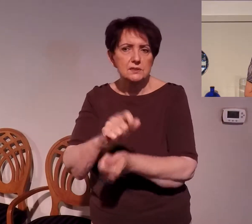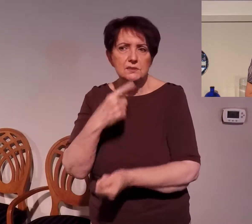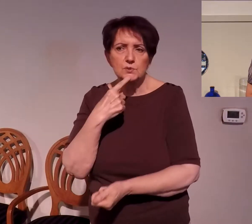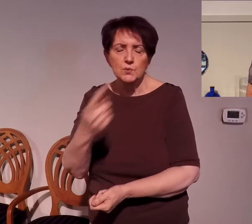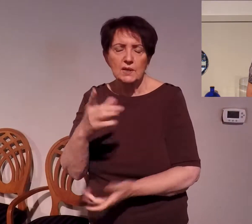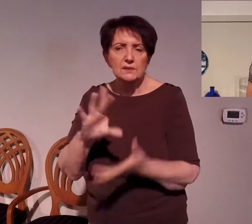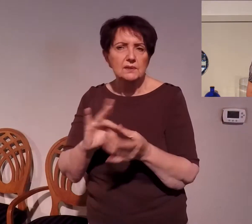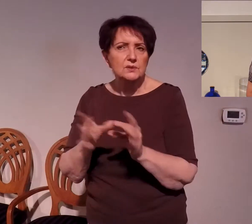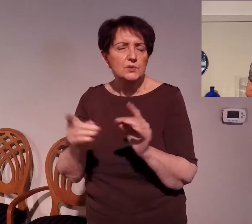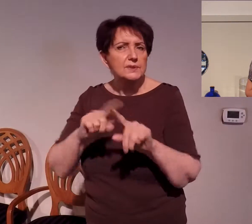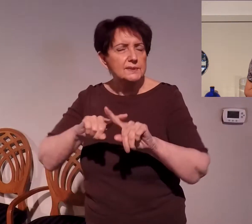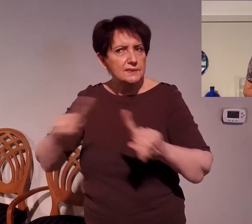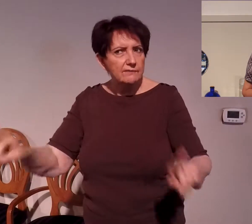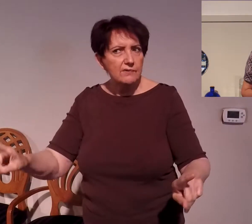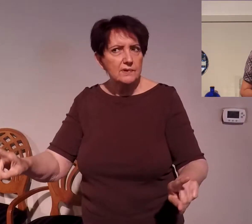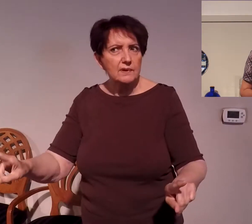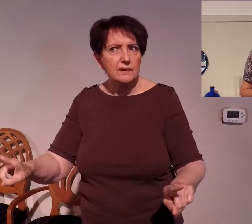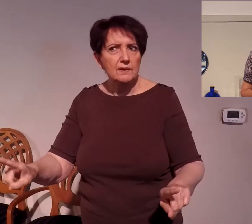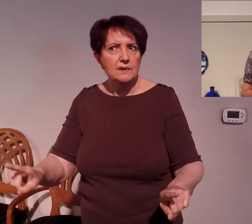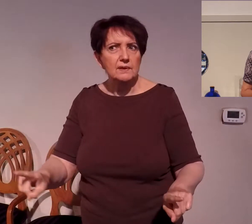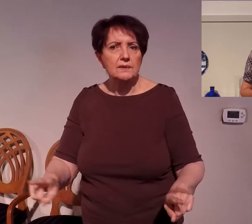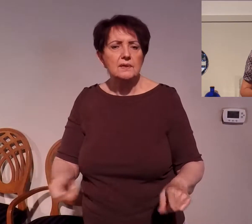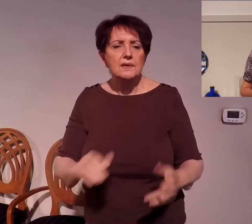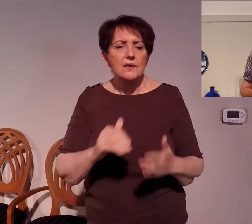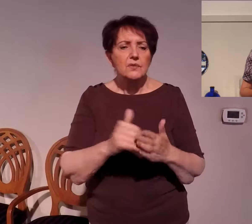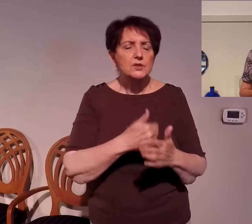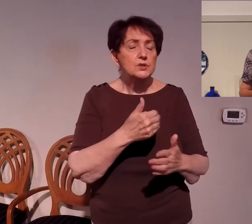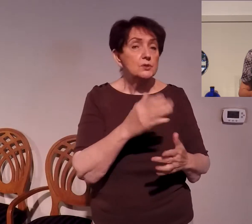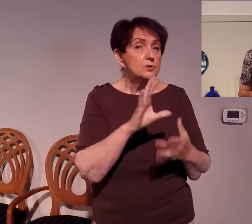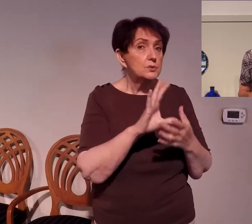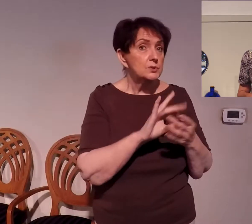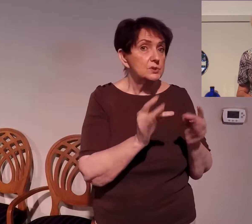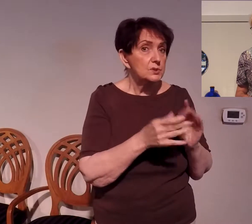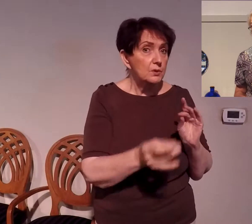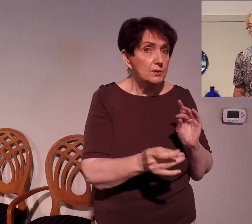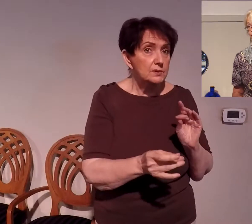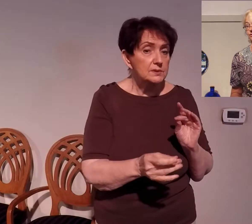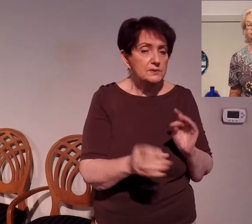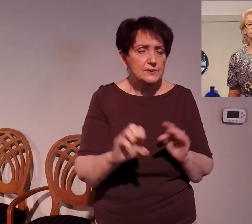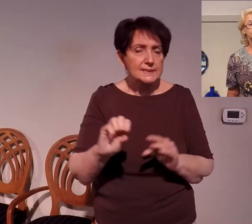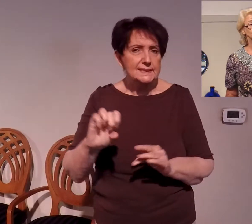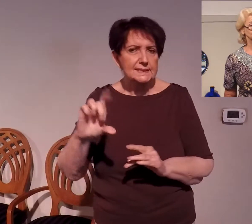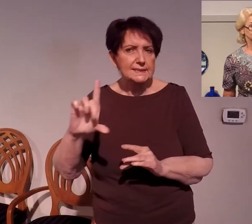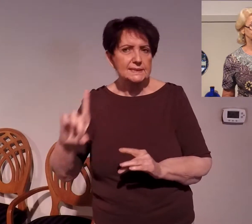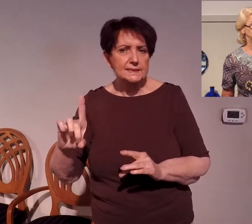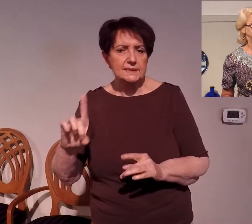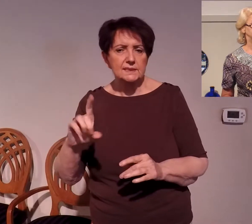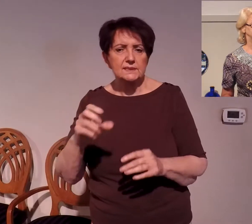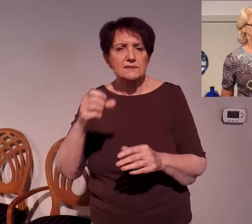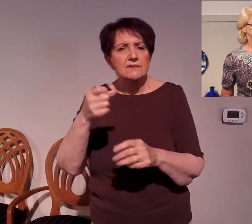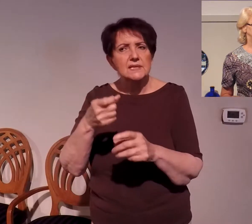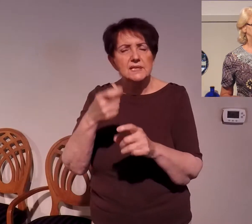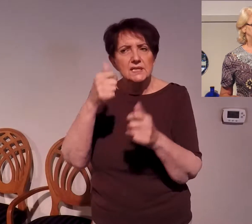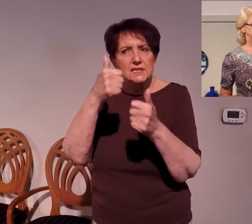story. And those new stories are the seeds of each and every religious and spiritual